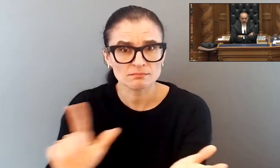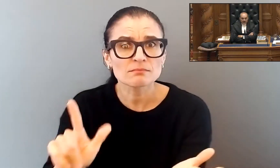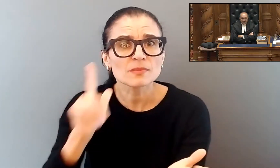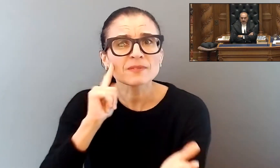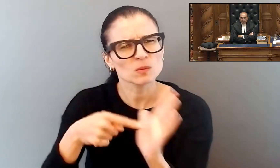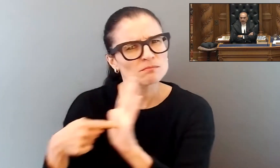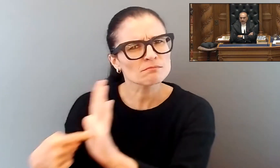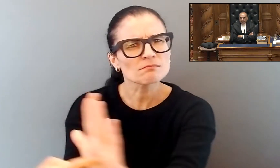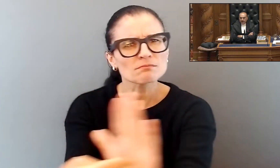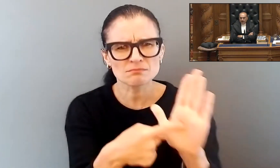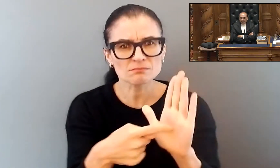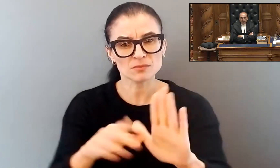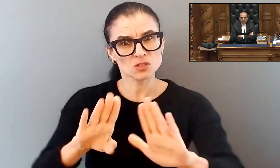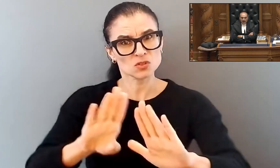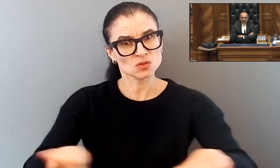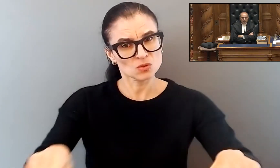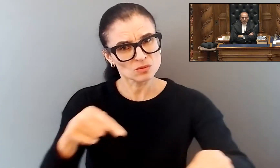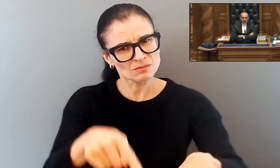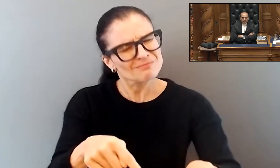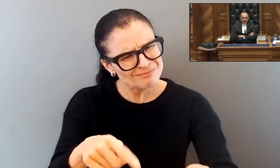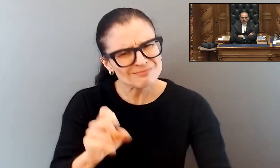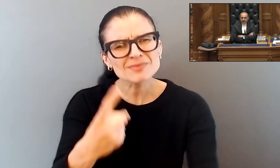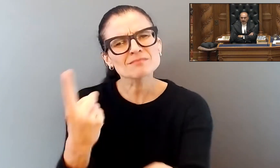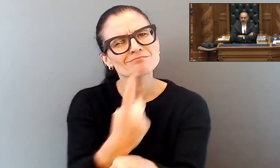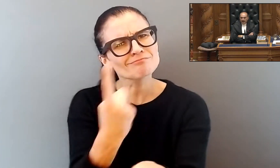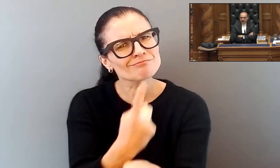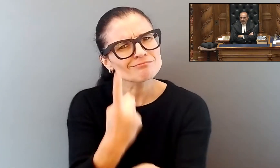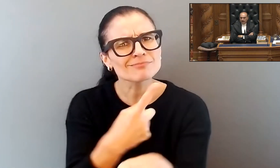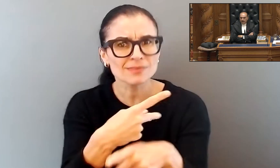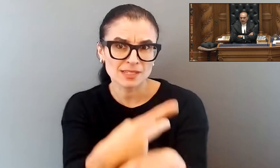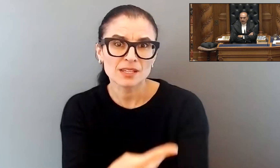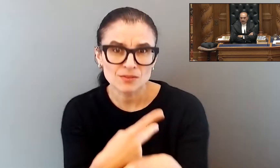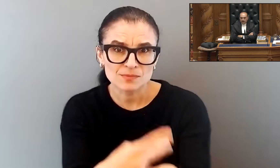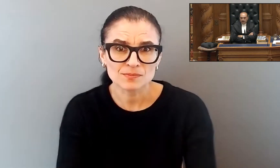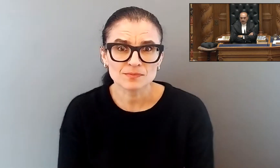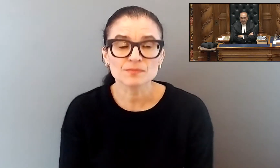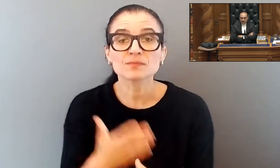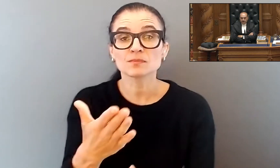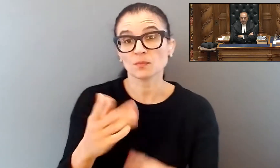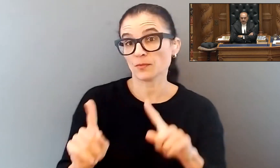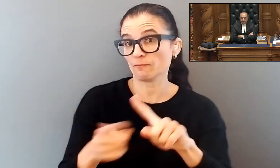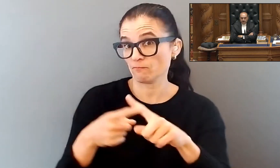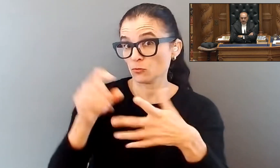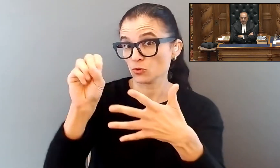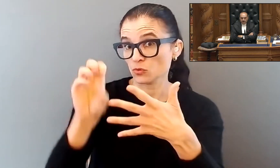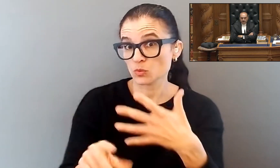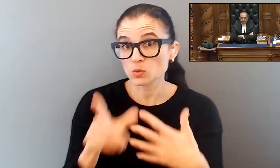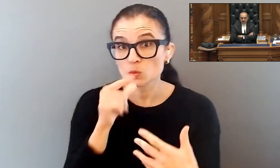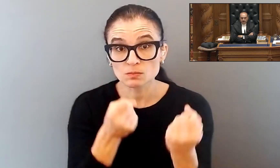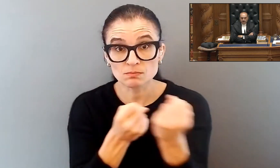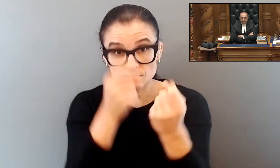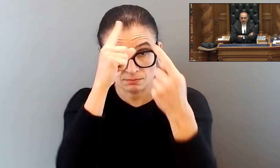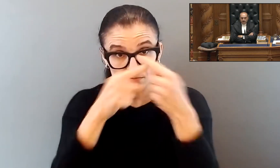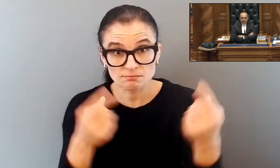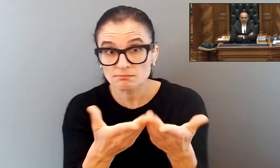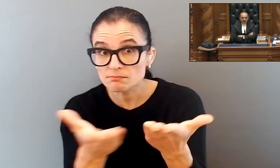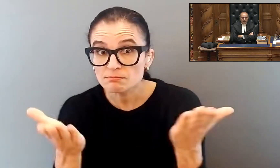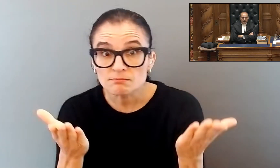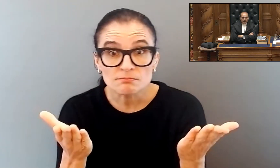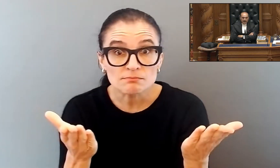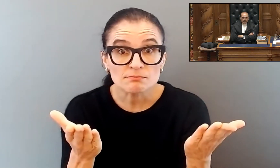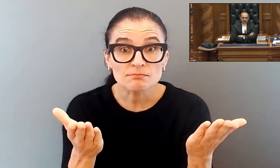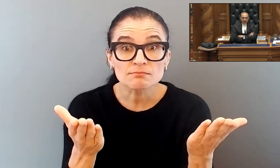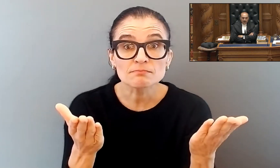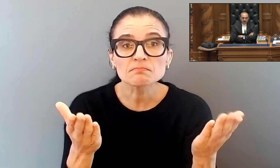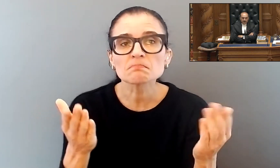Members, the question is first reading of the bill. All those in favor say aye. Aye. Nay. Division.